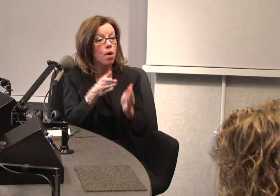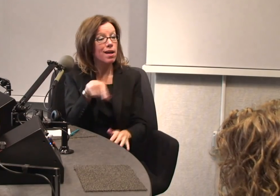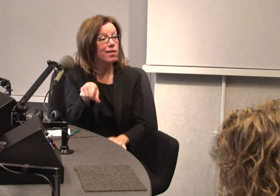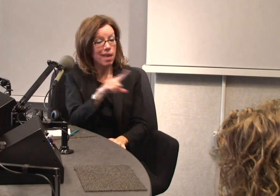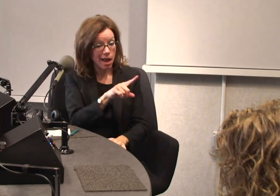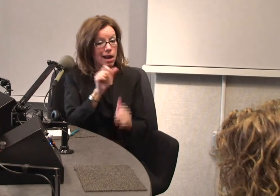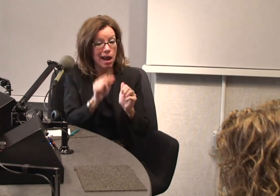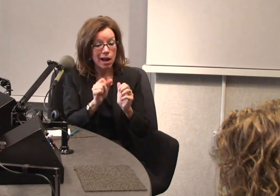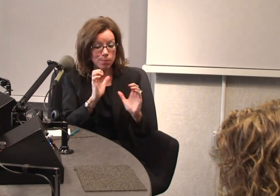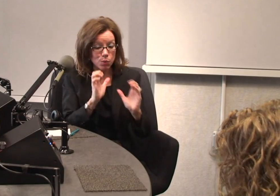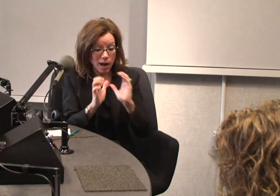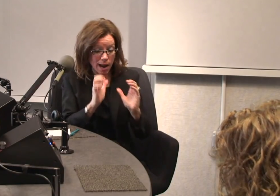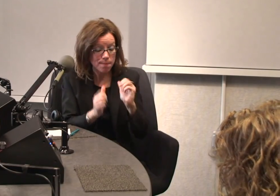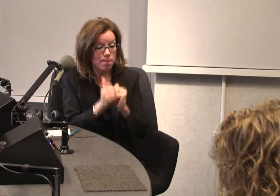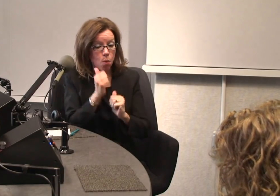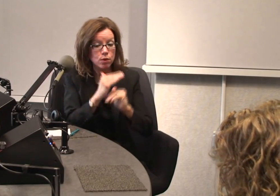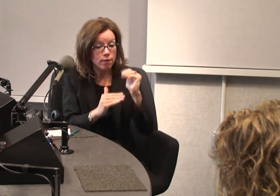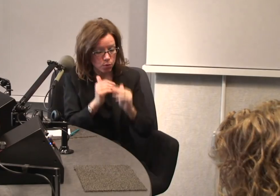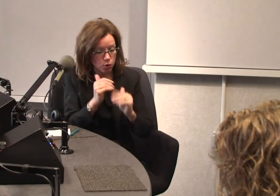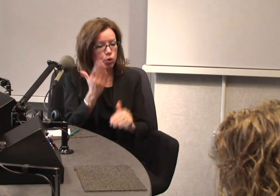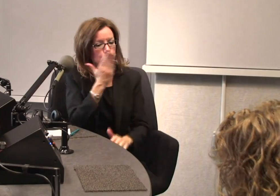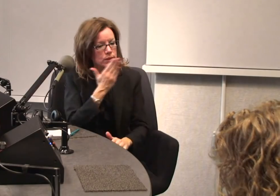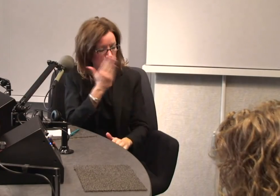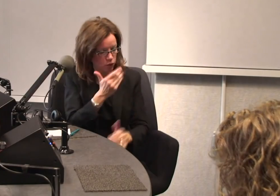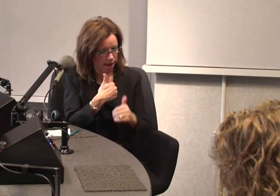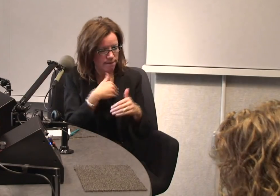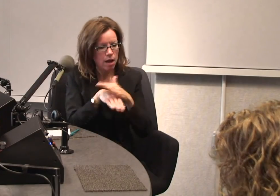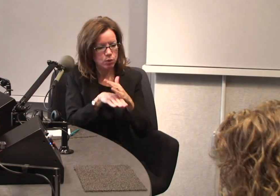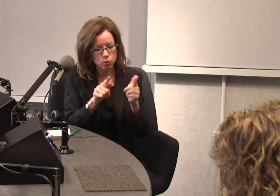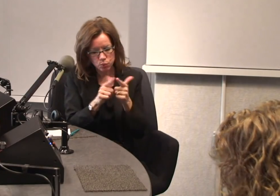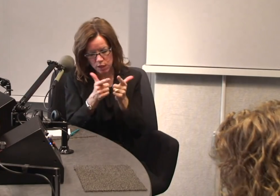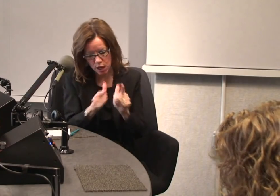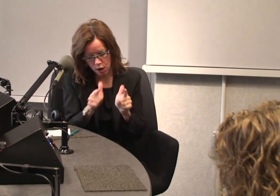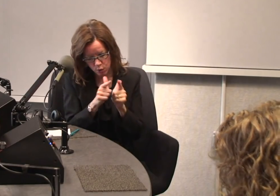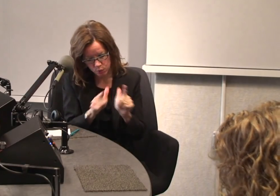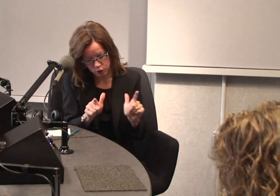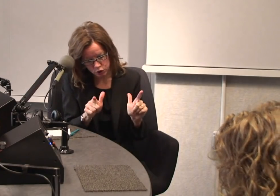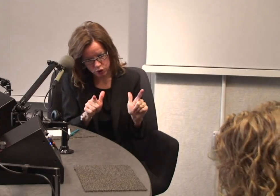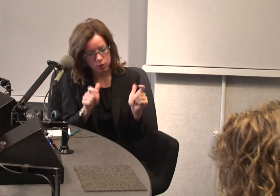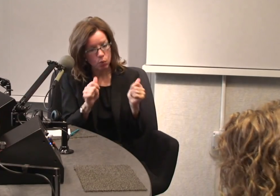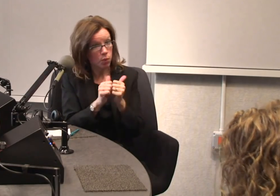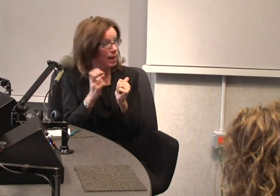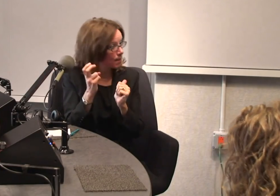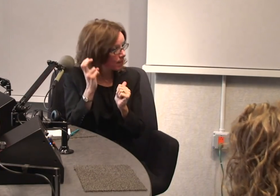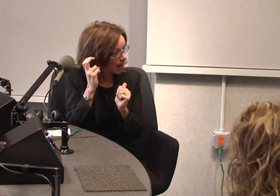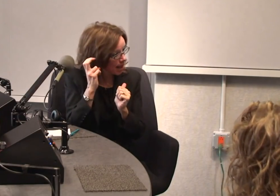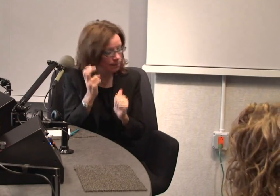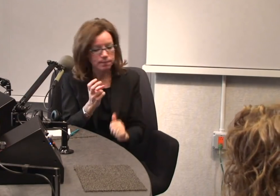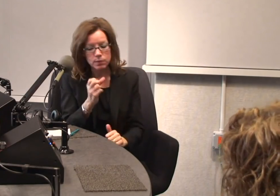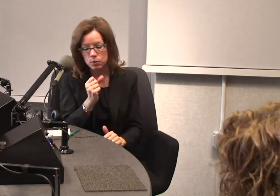is most helpful in allowing him access to language on top of what his implant gives him. And this is something that